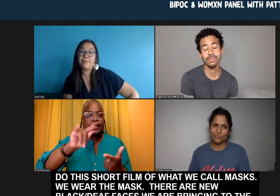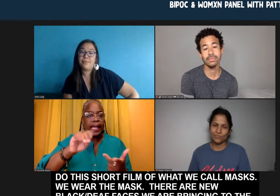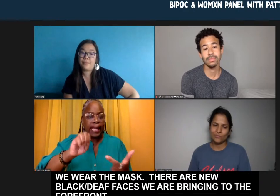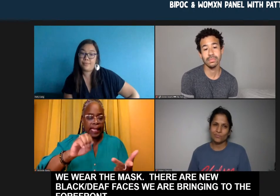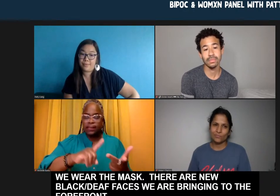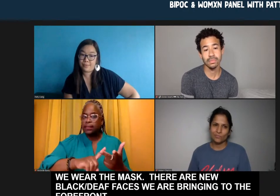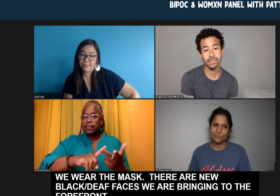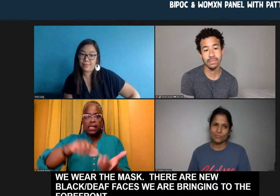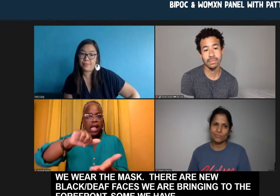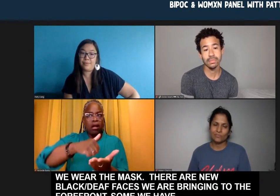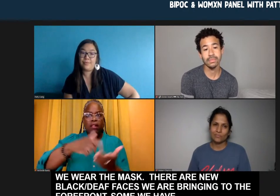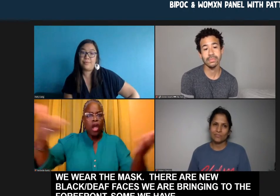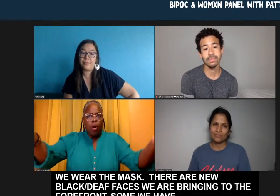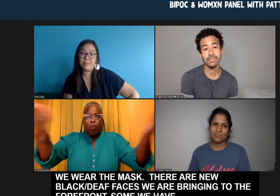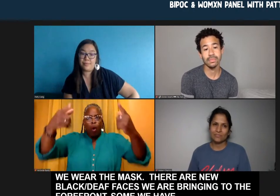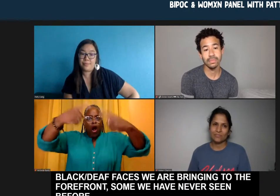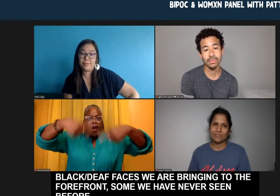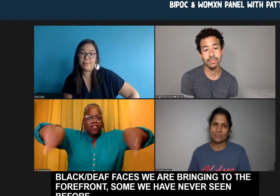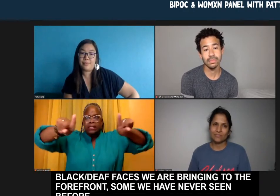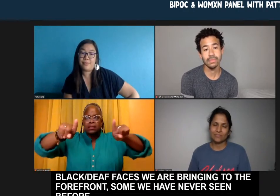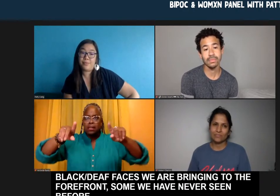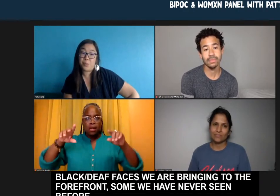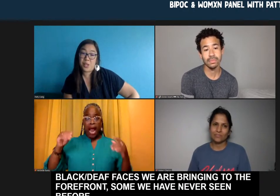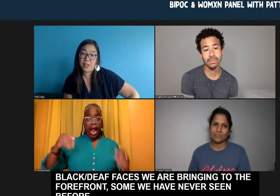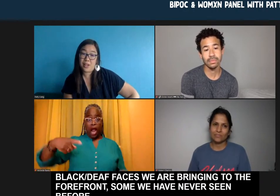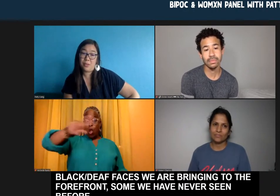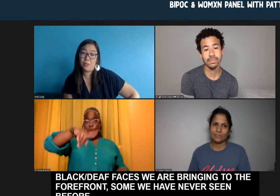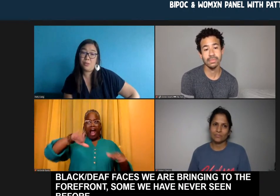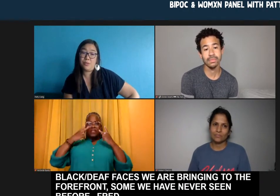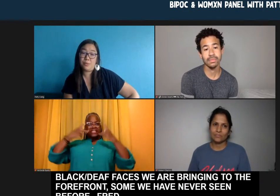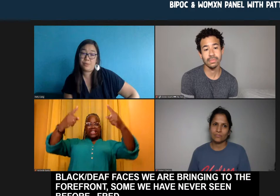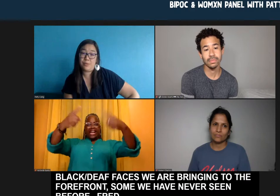And Fred Beam brought us all together, Antoine, all of these people.